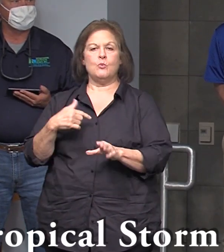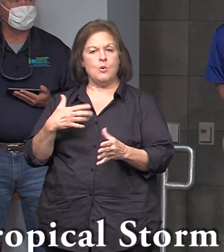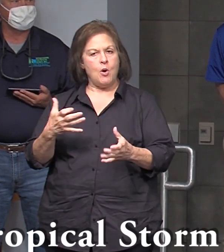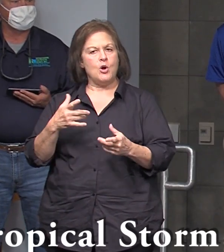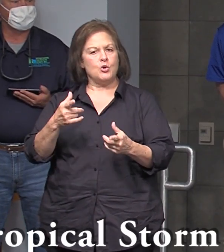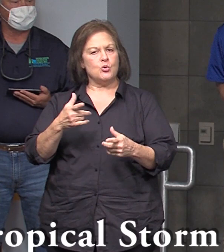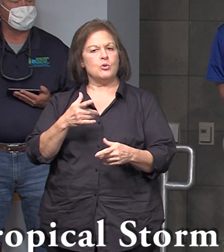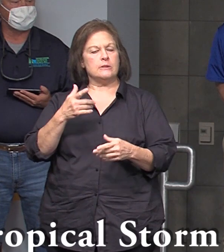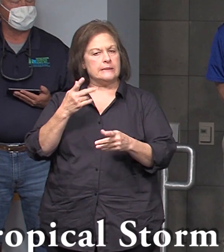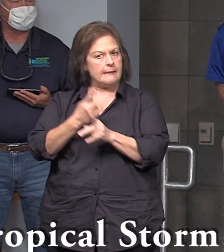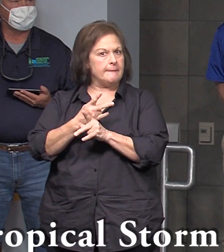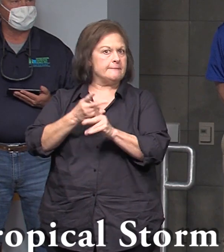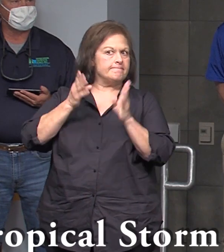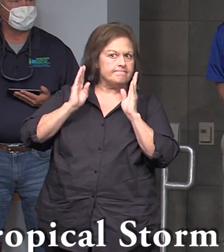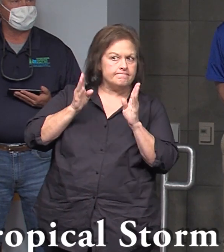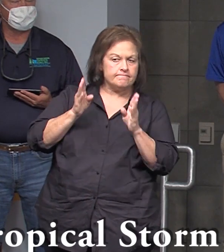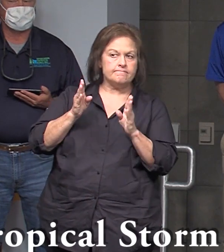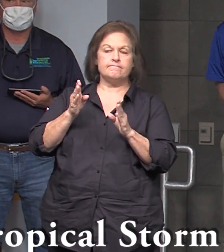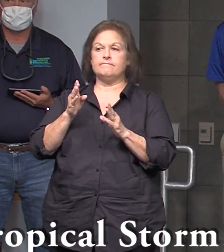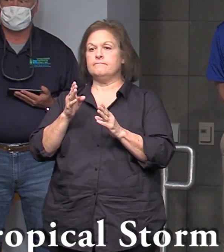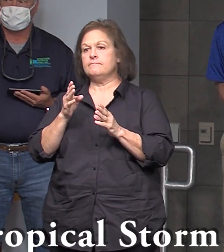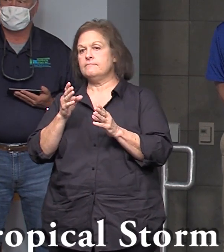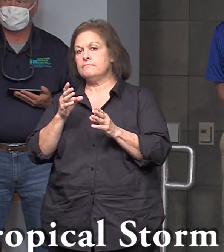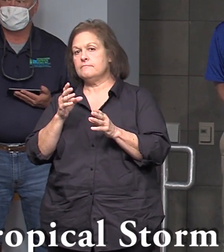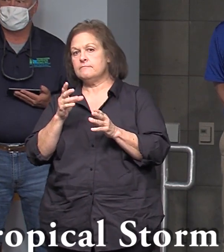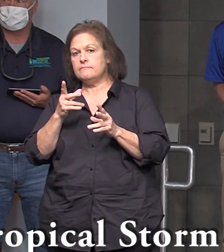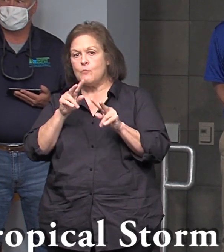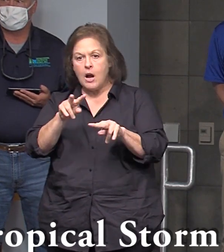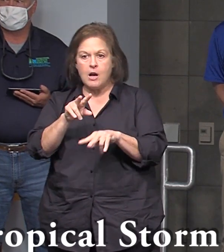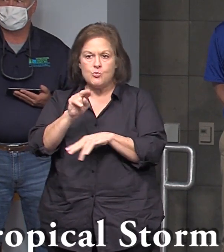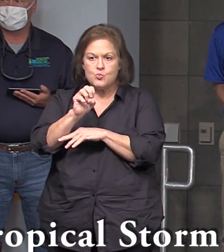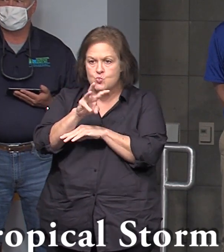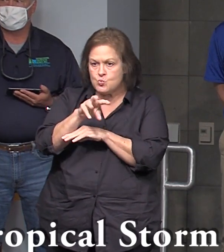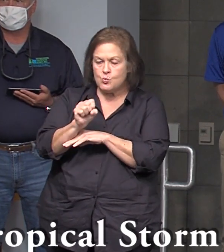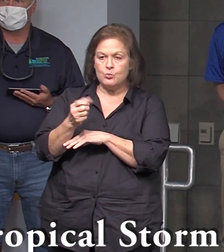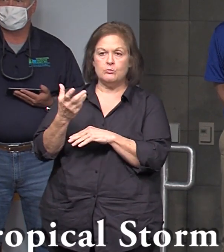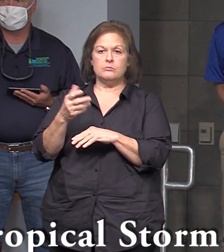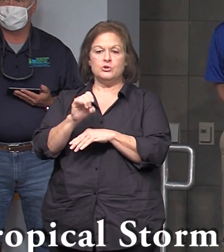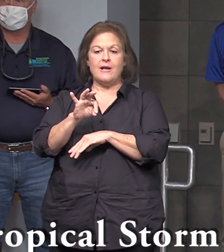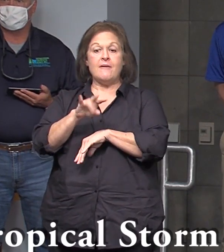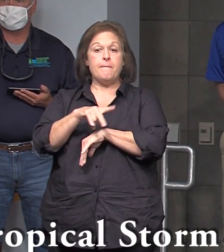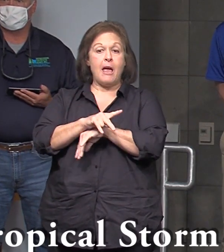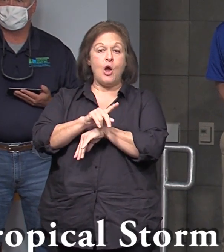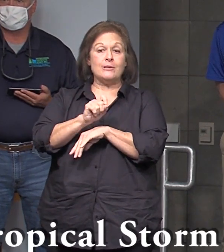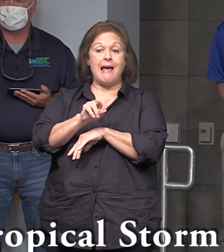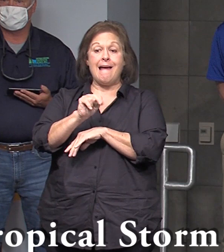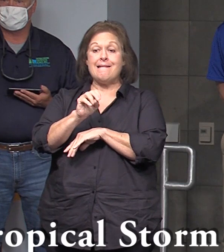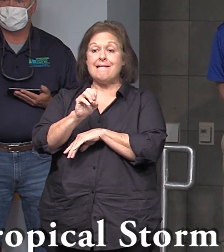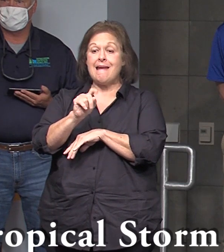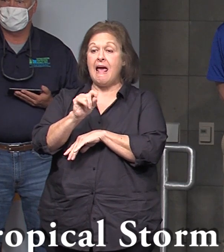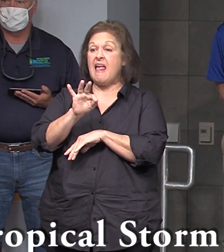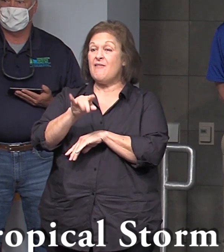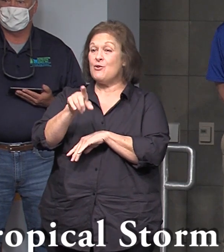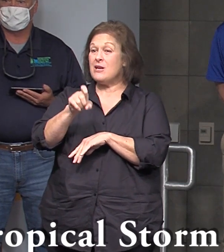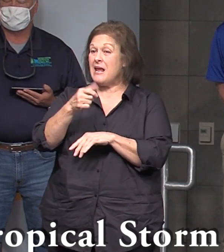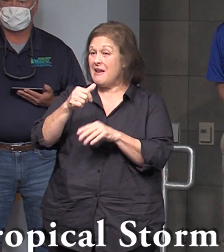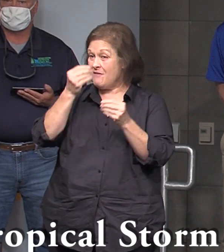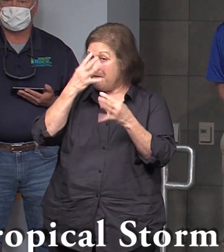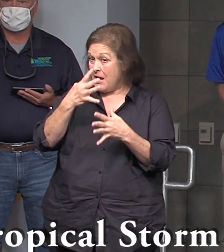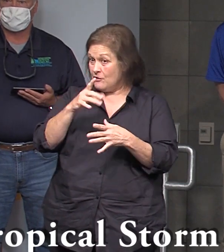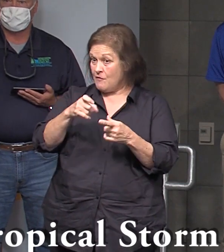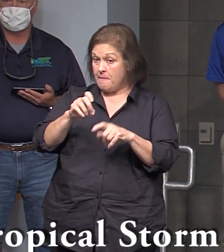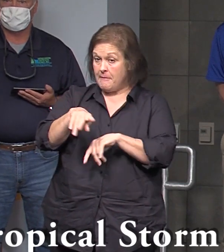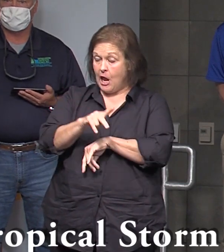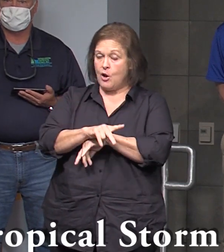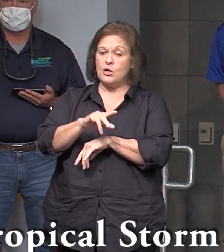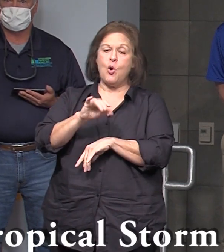to stay informed to your local TV stations, jeffparish.net for anything you need for the parish. You